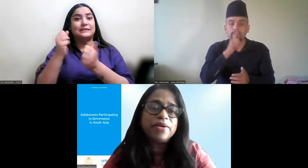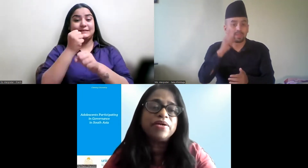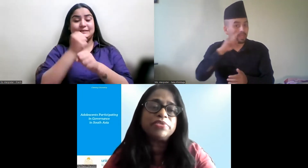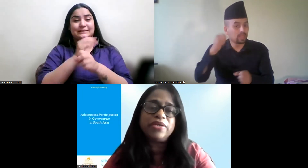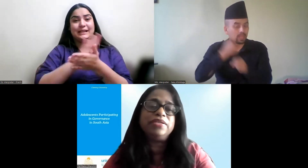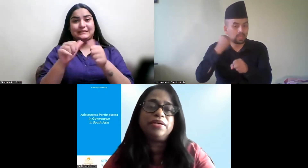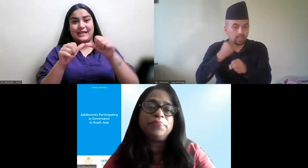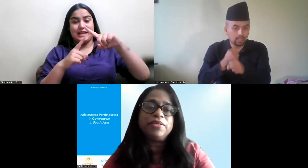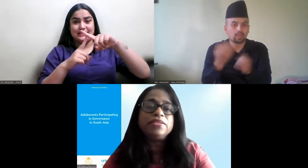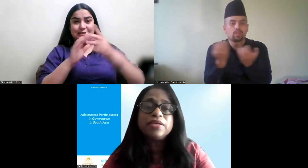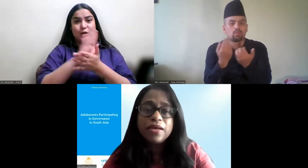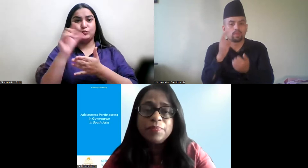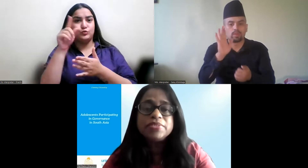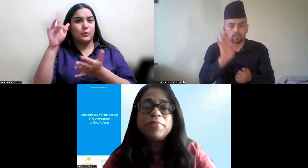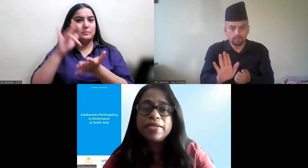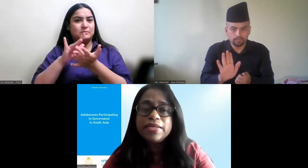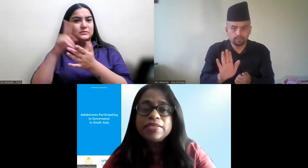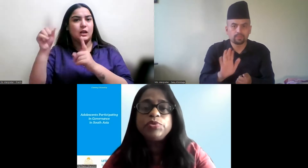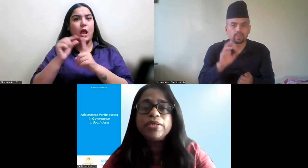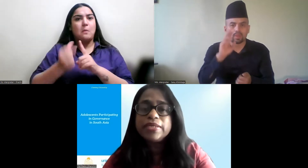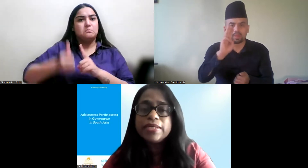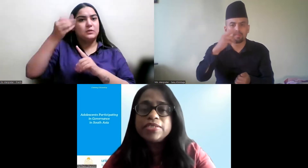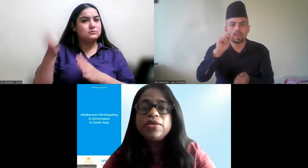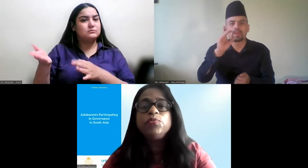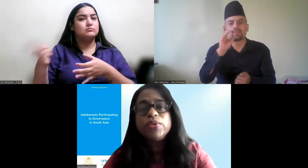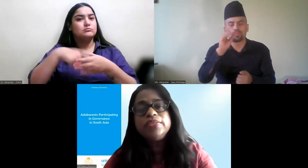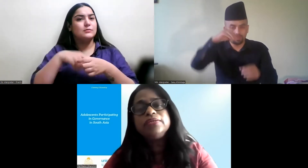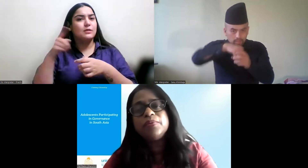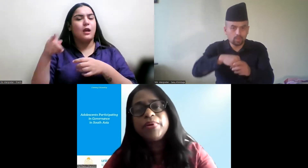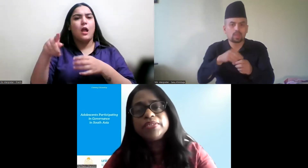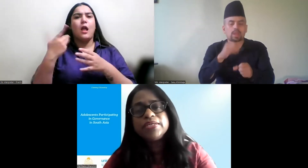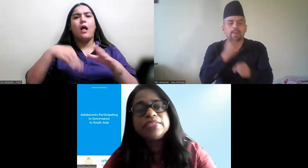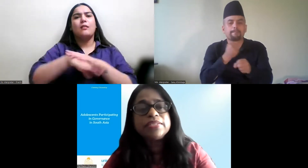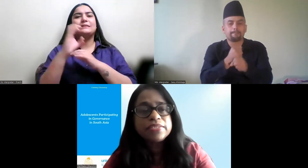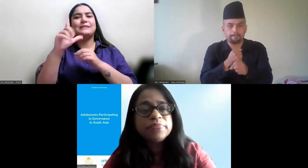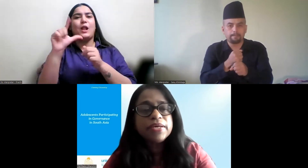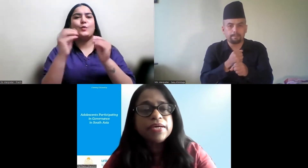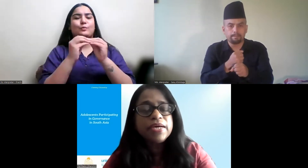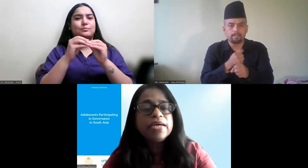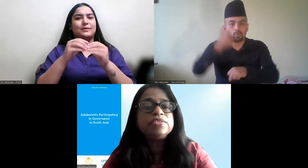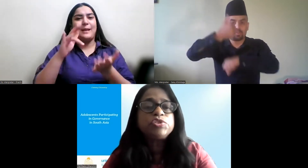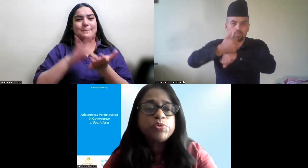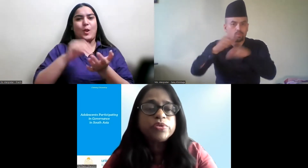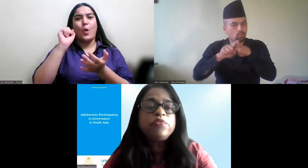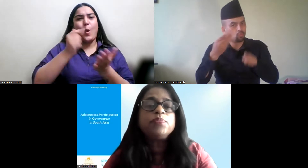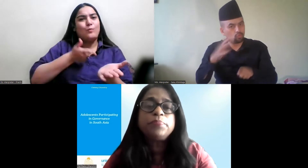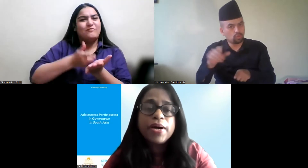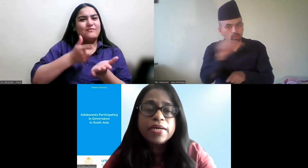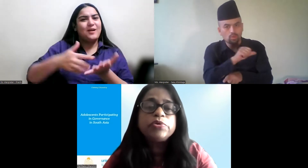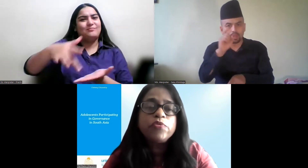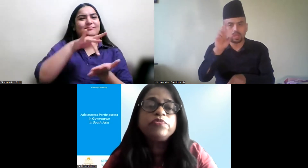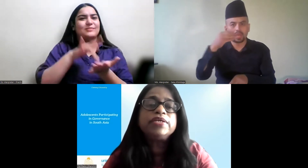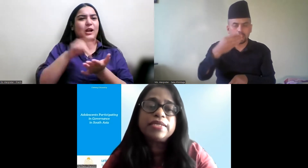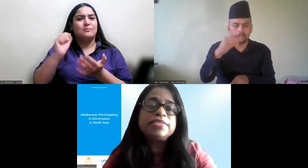in Maharashtra, India. The club is mandated to engage with the Gram Panchayat system there, and its story forms a